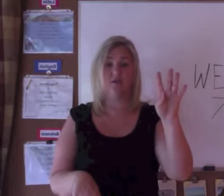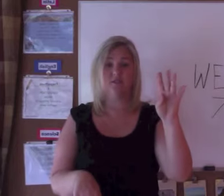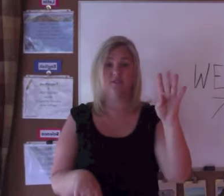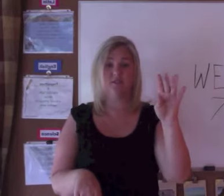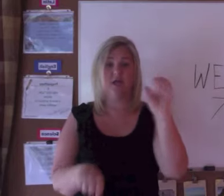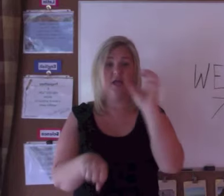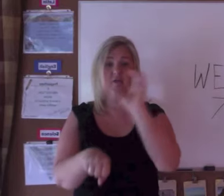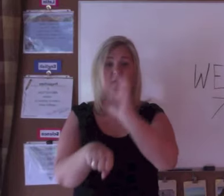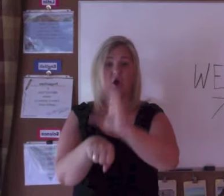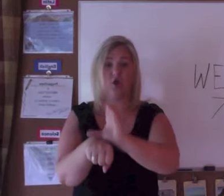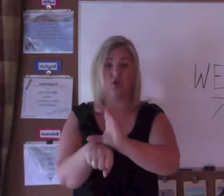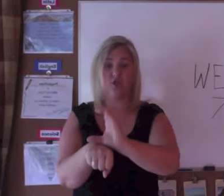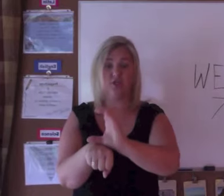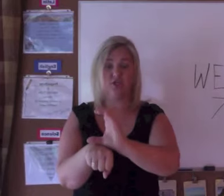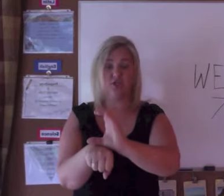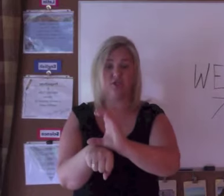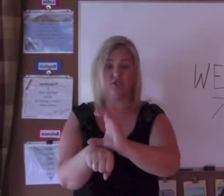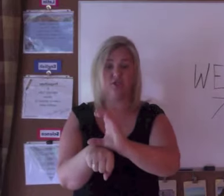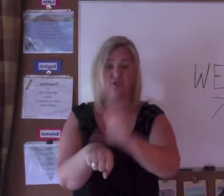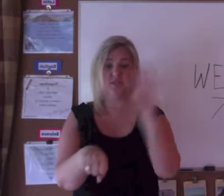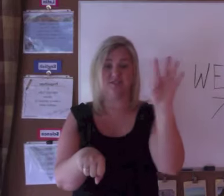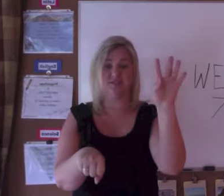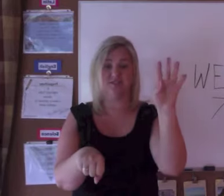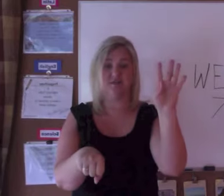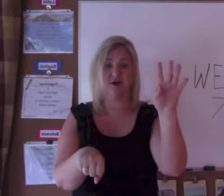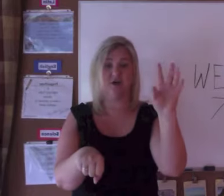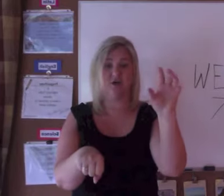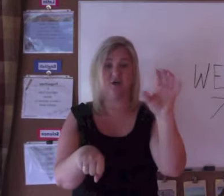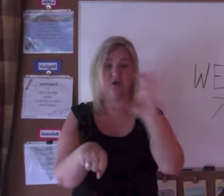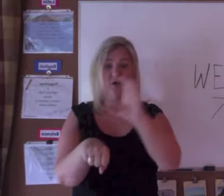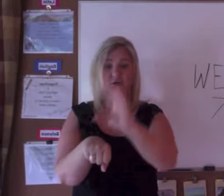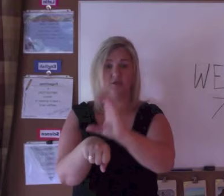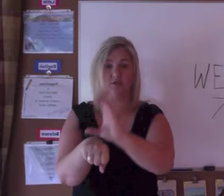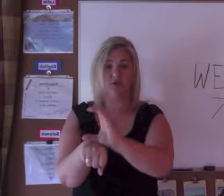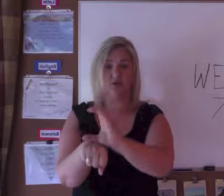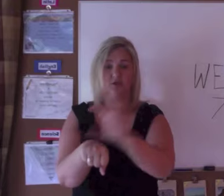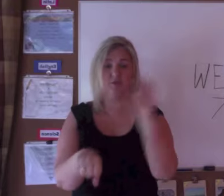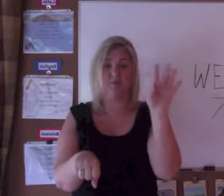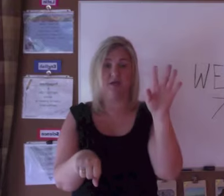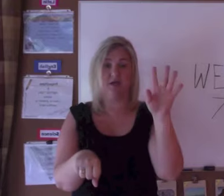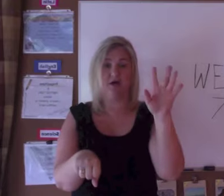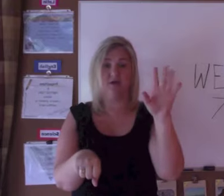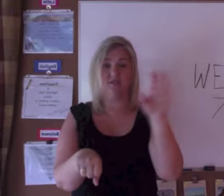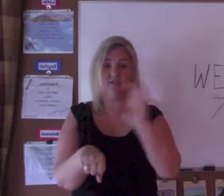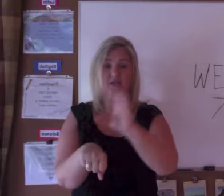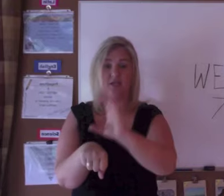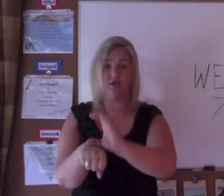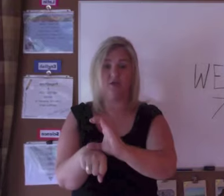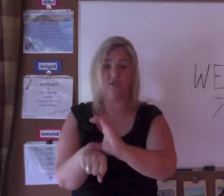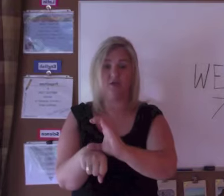Pentecost and the early church. This is fire, church, Pentecost and the early